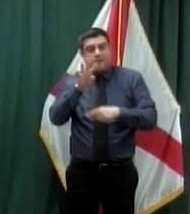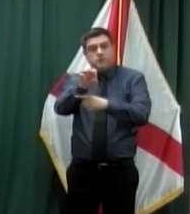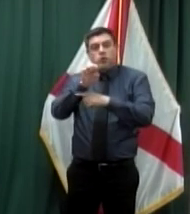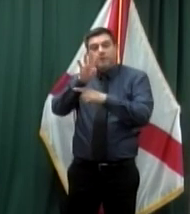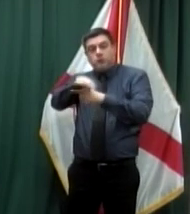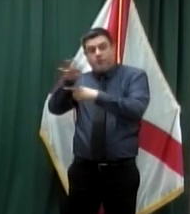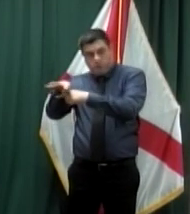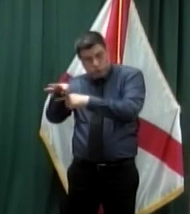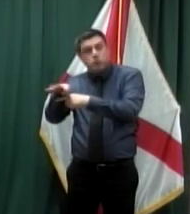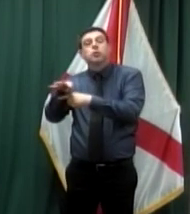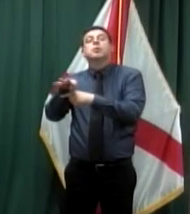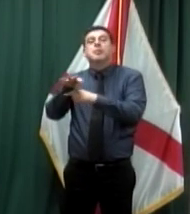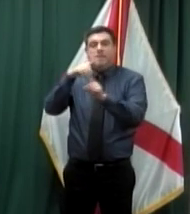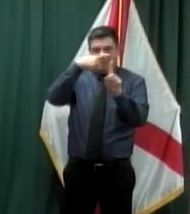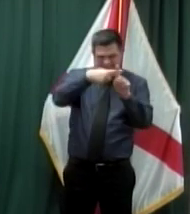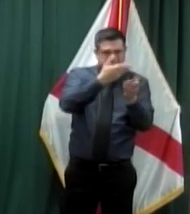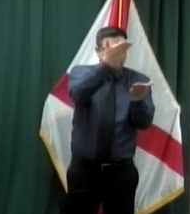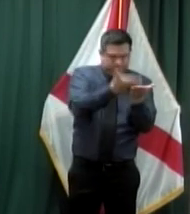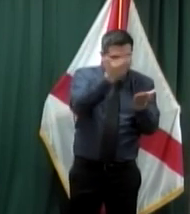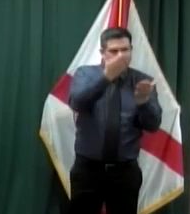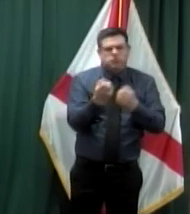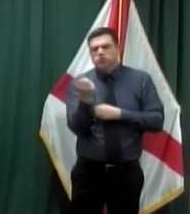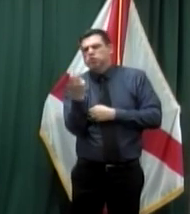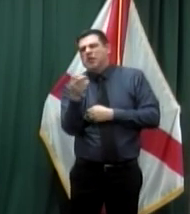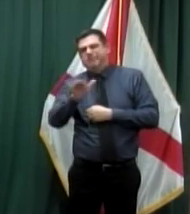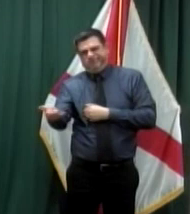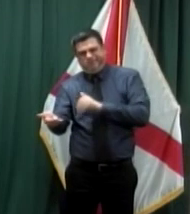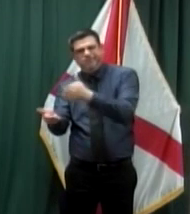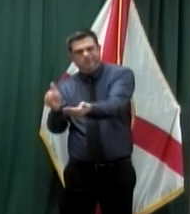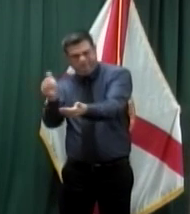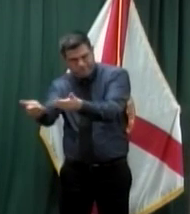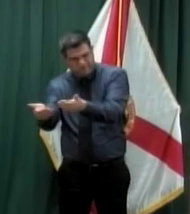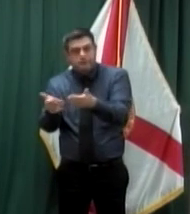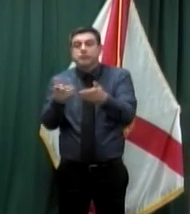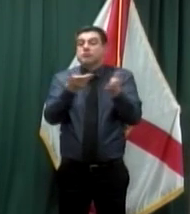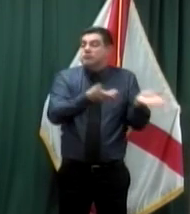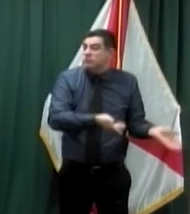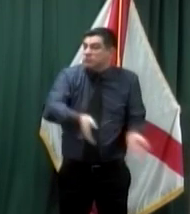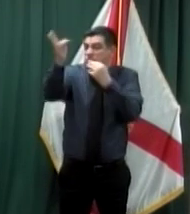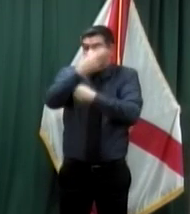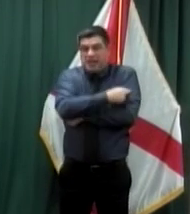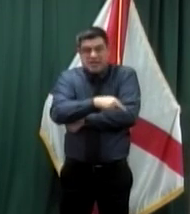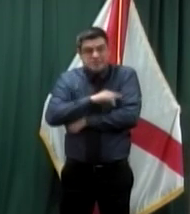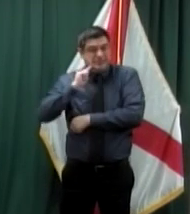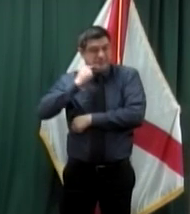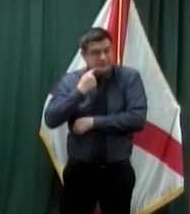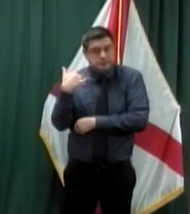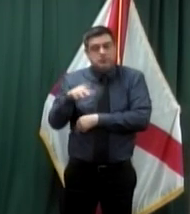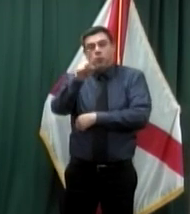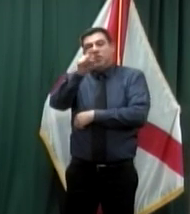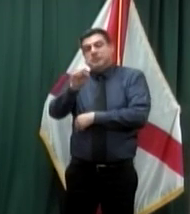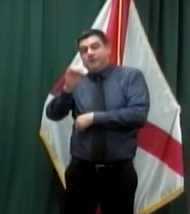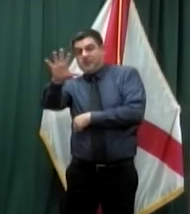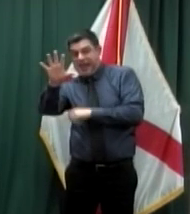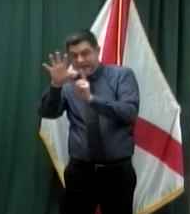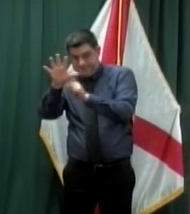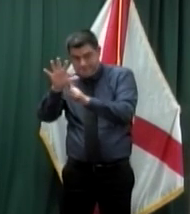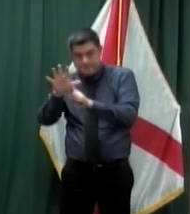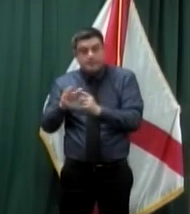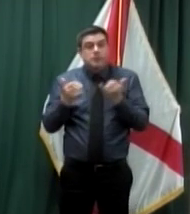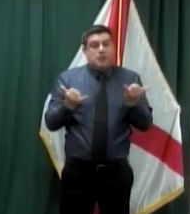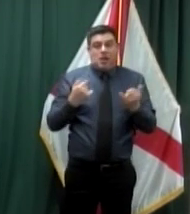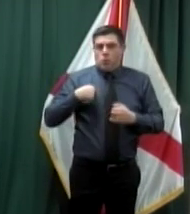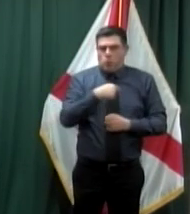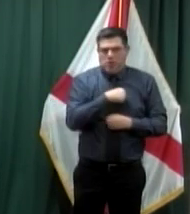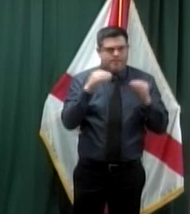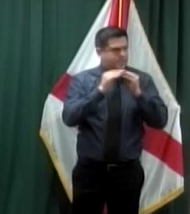12 deaths with 105 hospitalizations. We have, as Alan mentioned, expanded our testing here in the community. We have tested